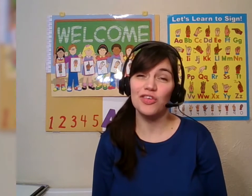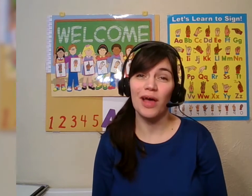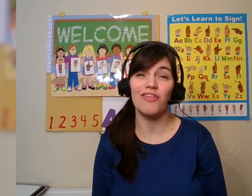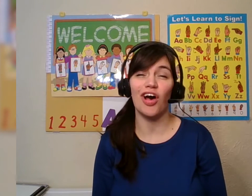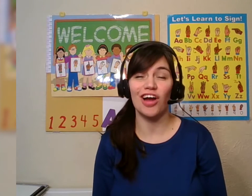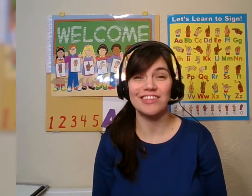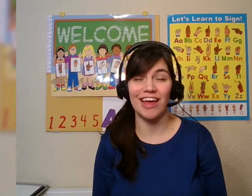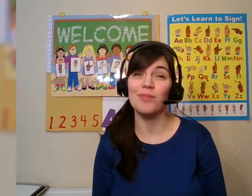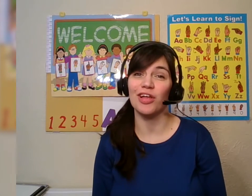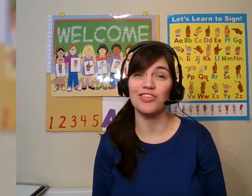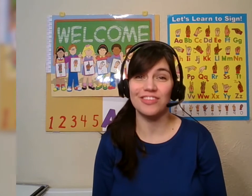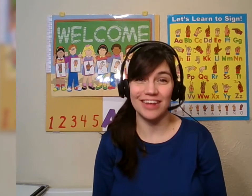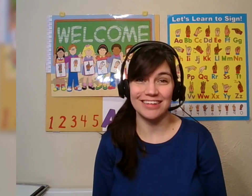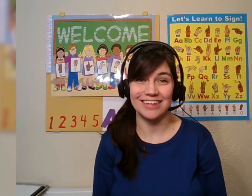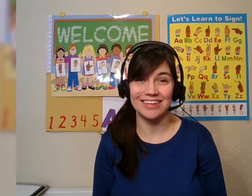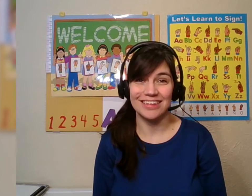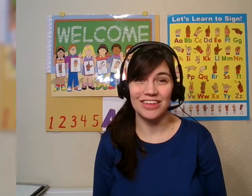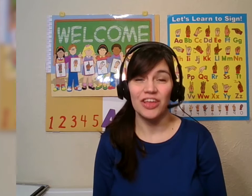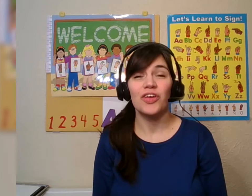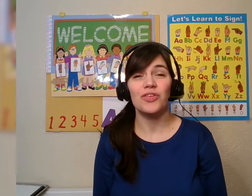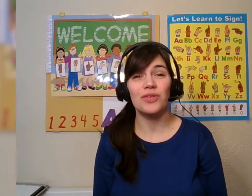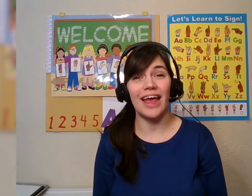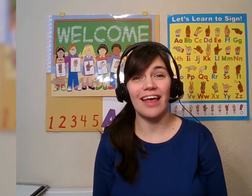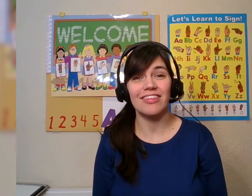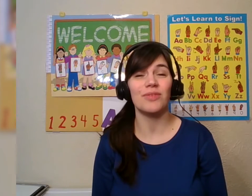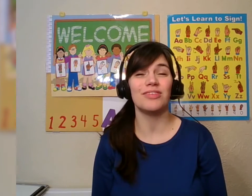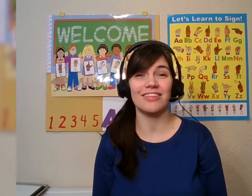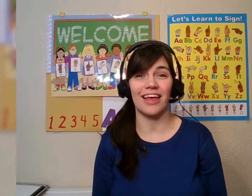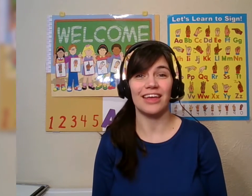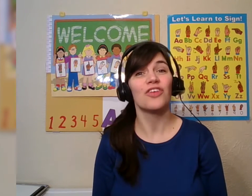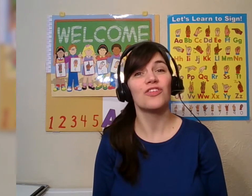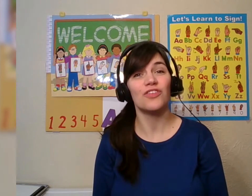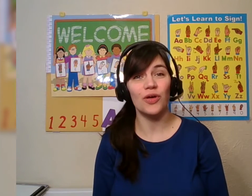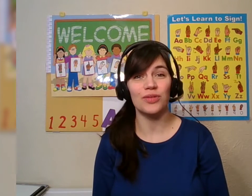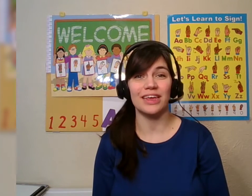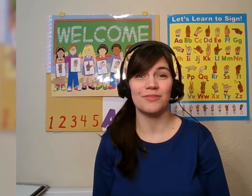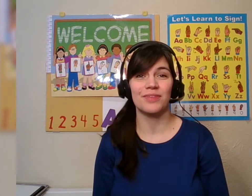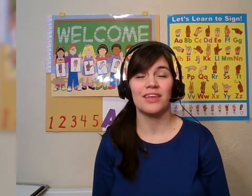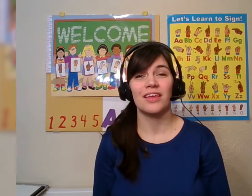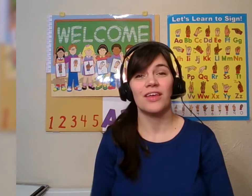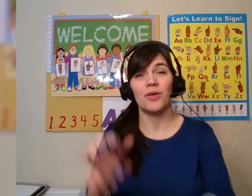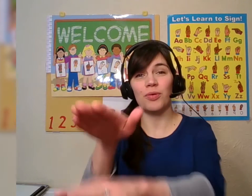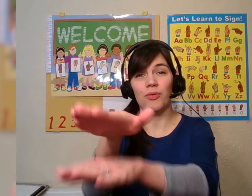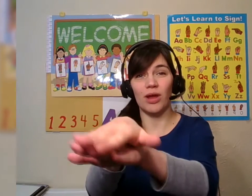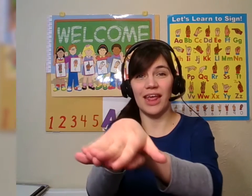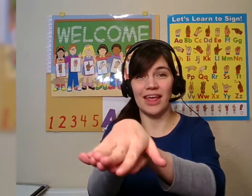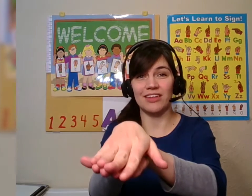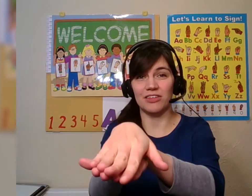have a hard time understanding. You can ask them to sign slowly. Put one hand on top